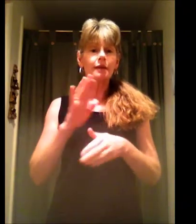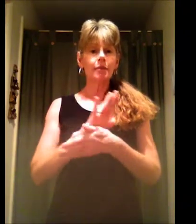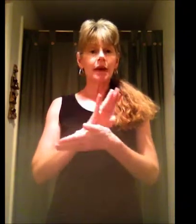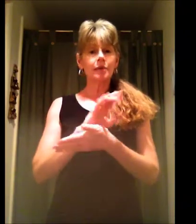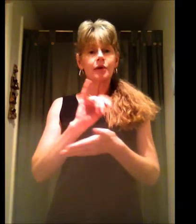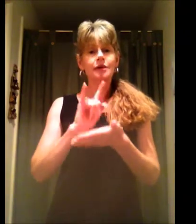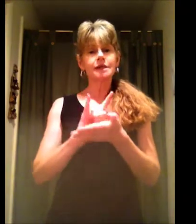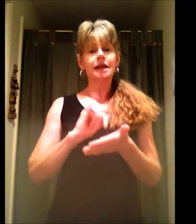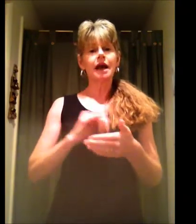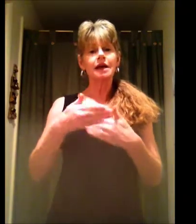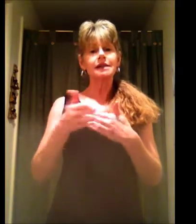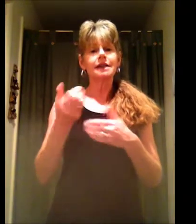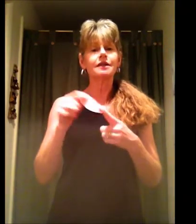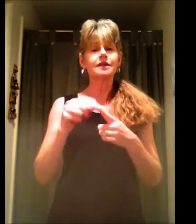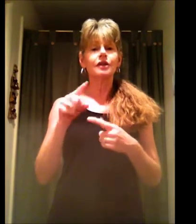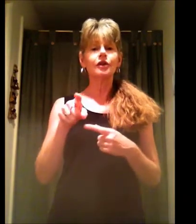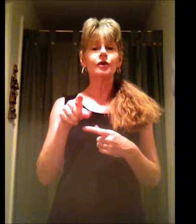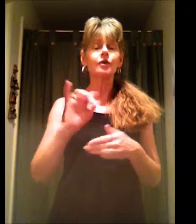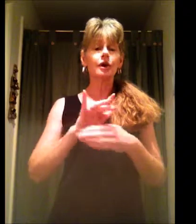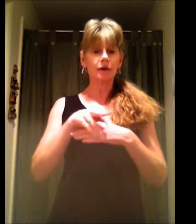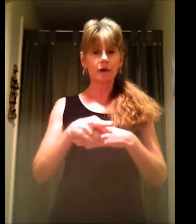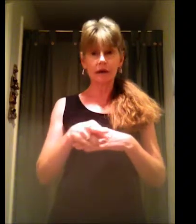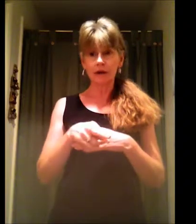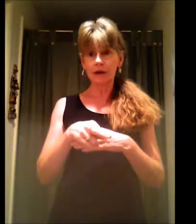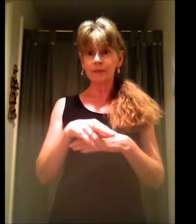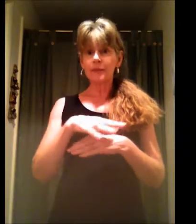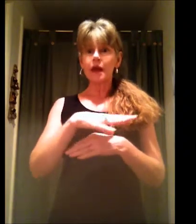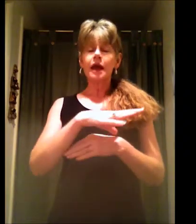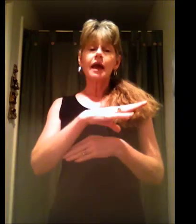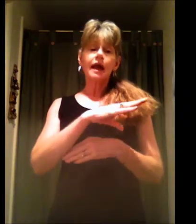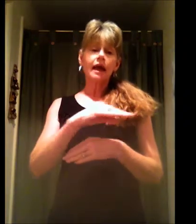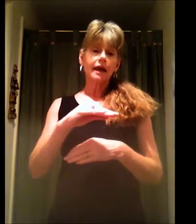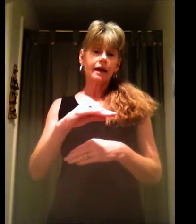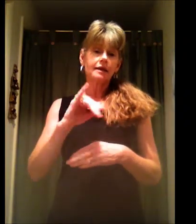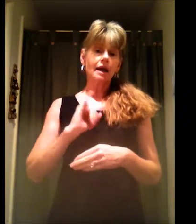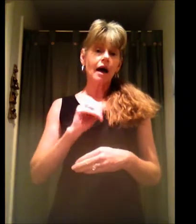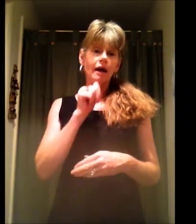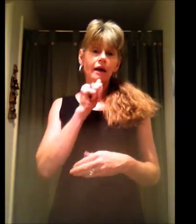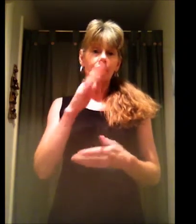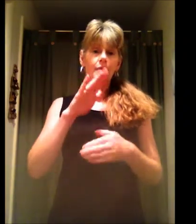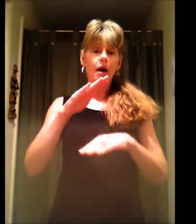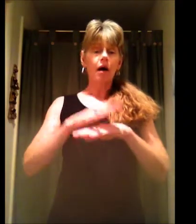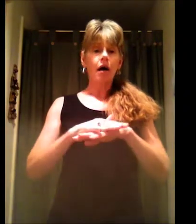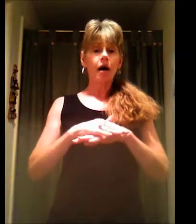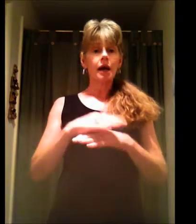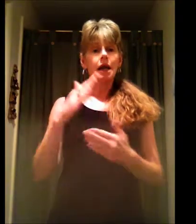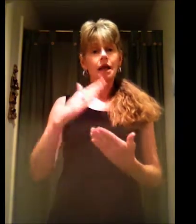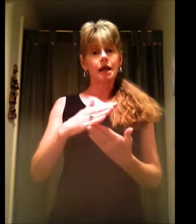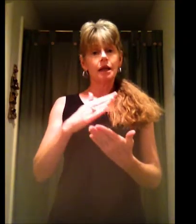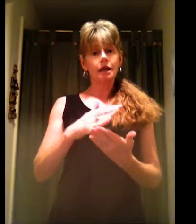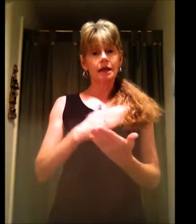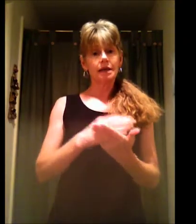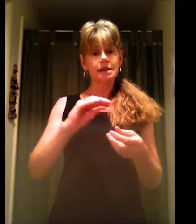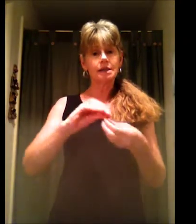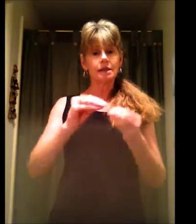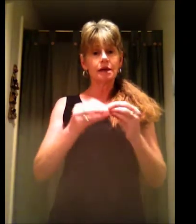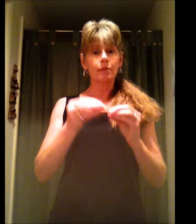the papers that I sent to you earlier, and I am on list